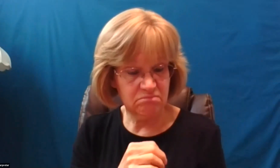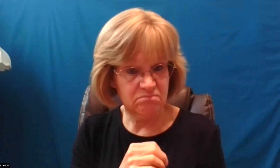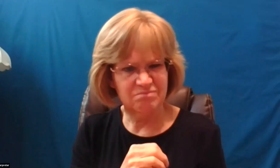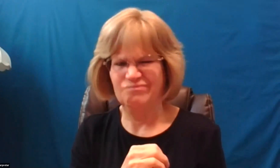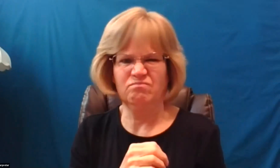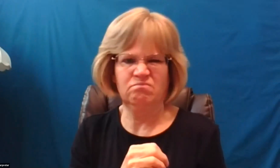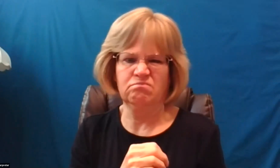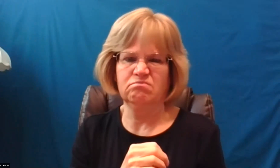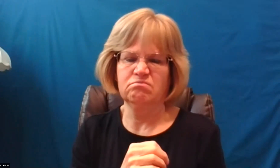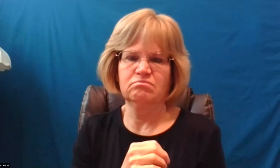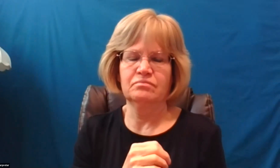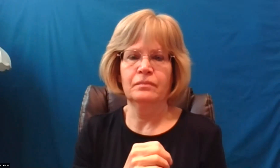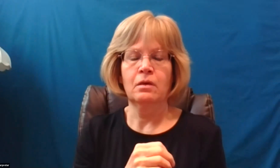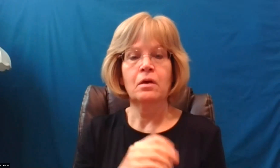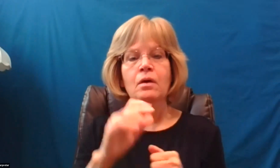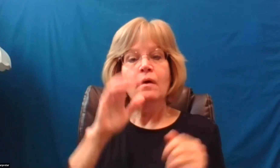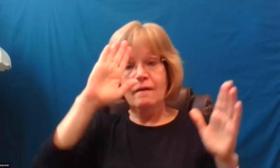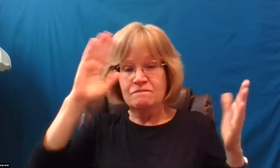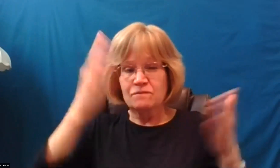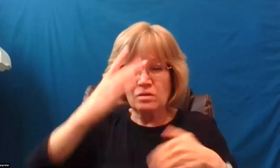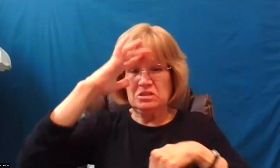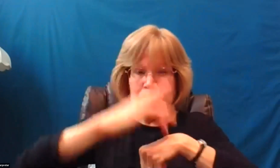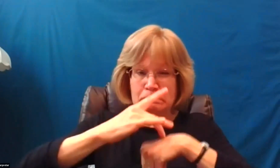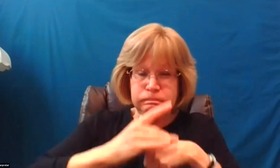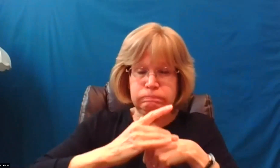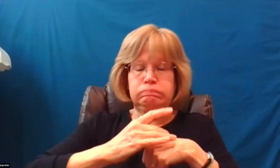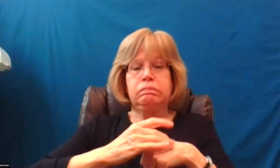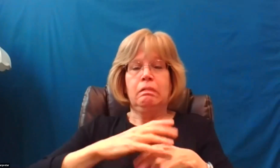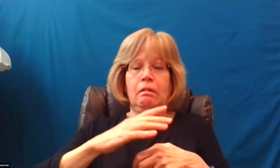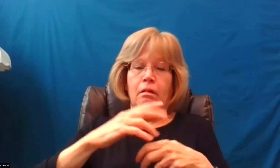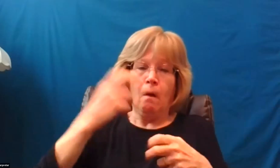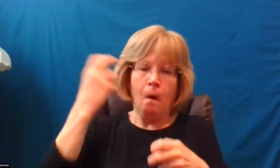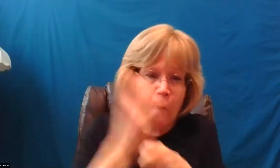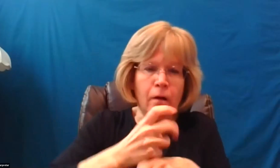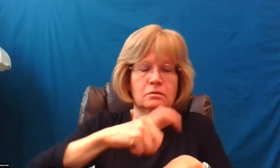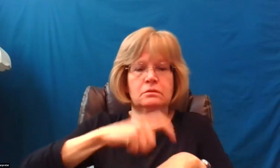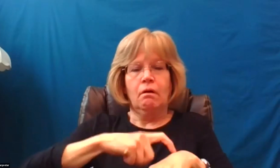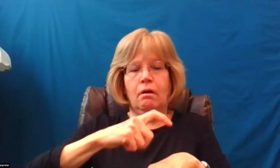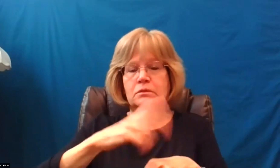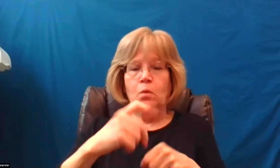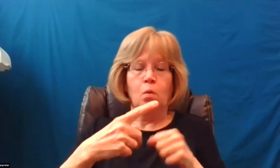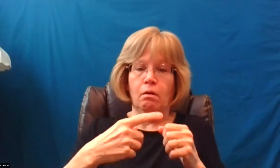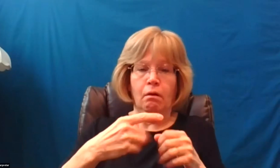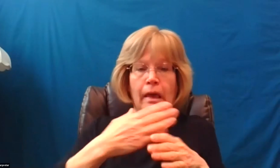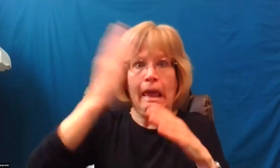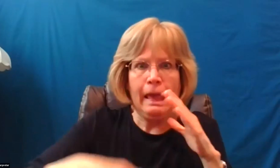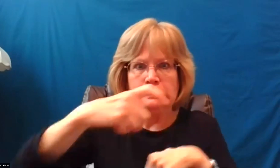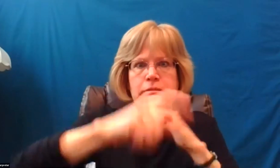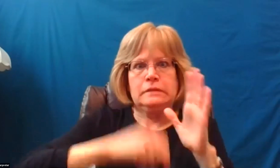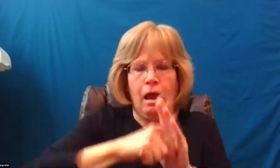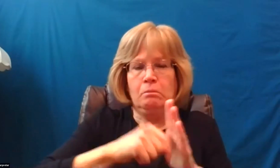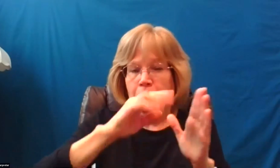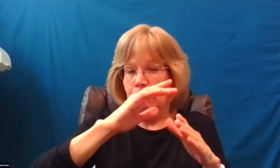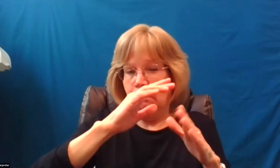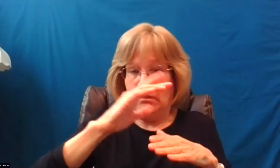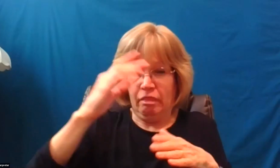So don't focus on the hardships. Don't focus on the interpretations of the seeming signs of our time. Focus